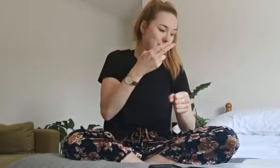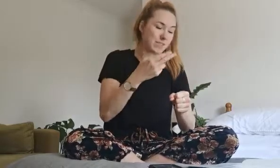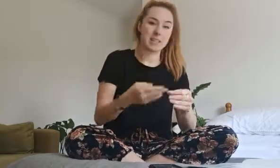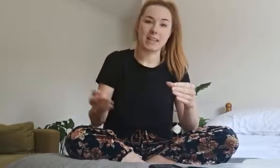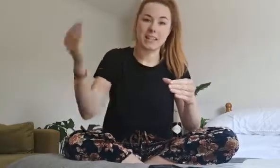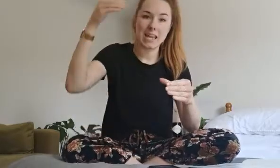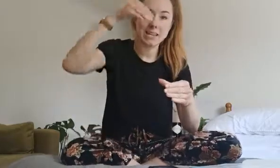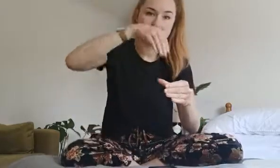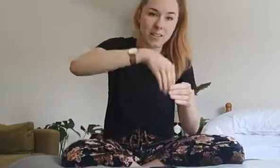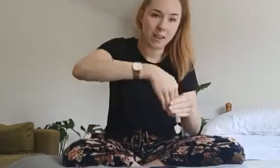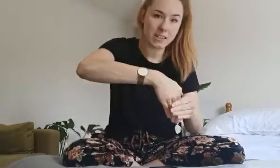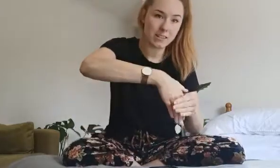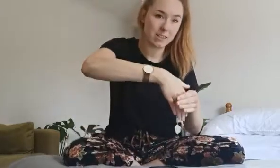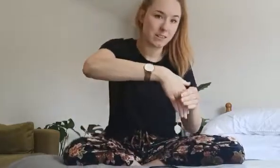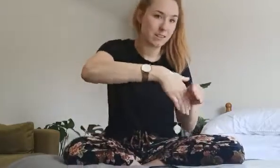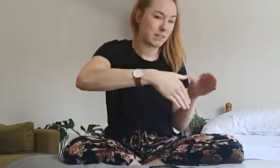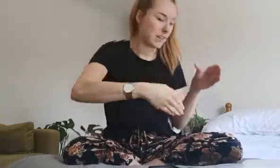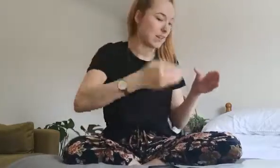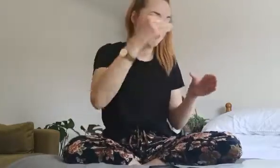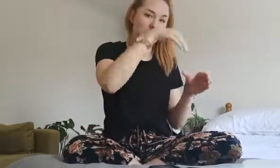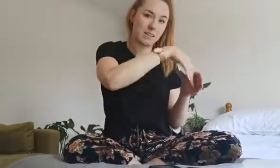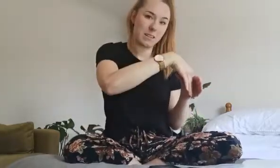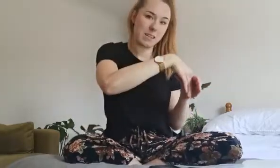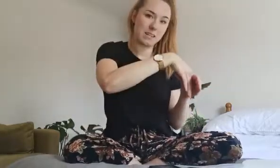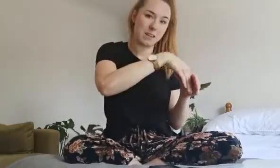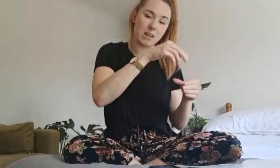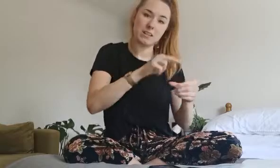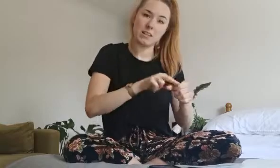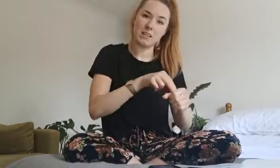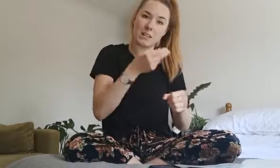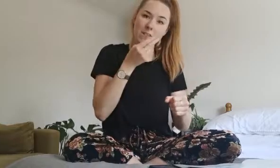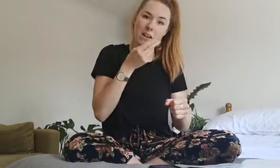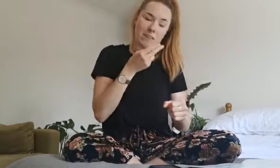So that's inside, like this, inside their egg.